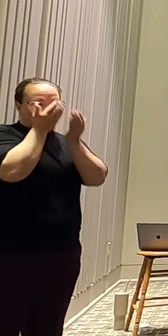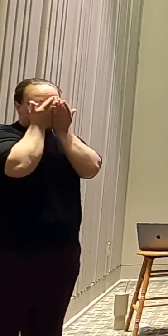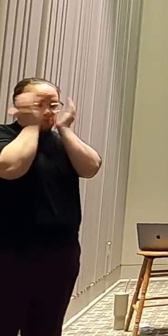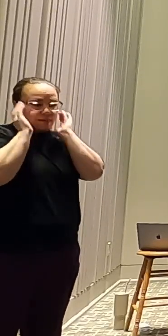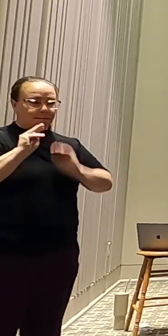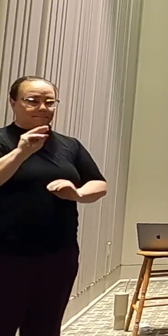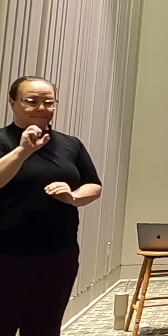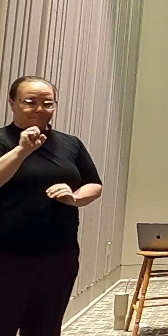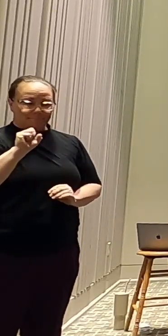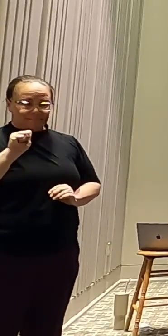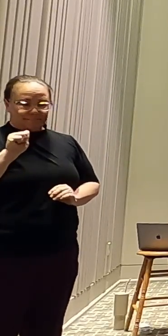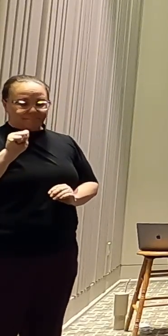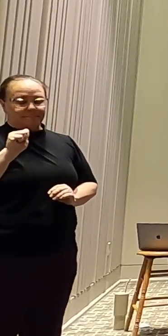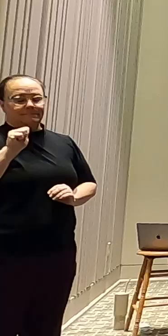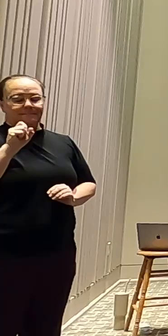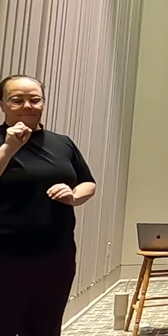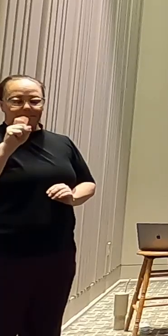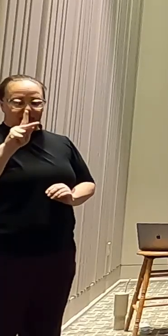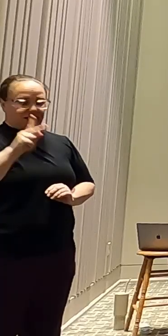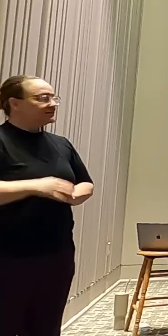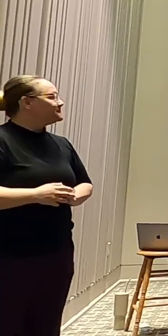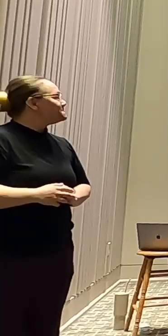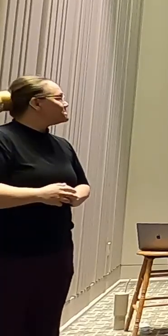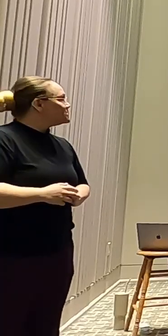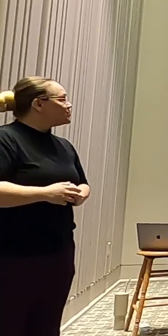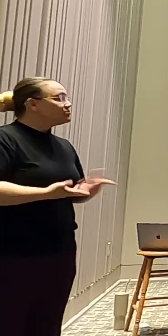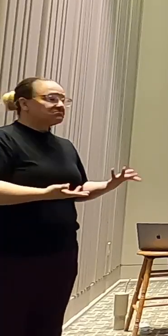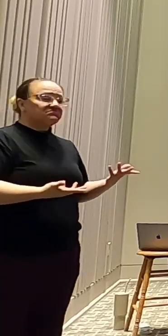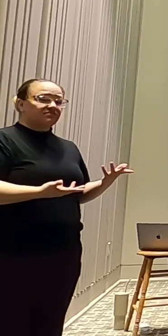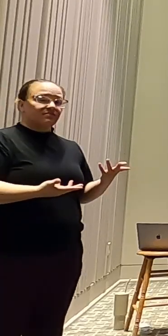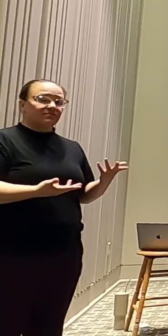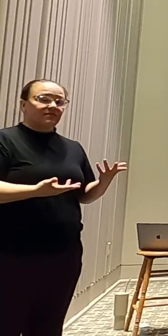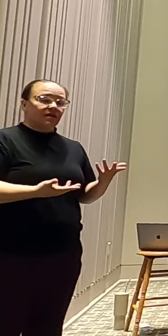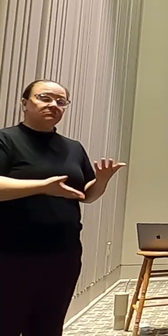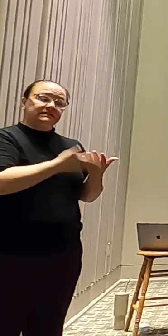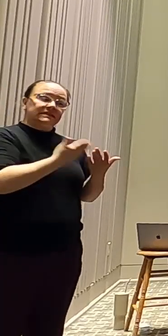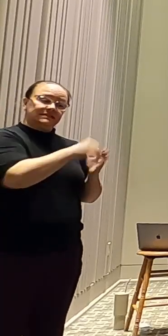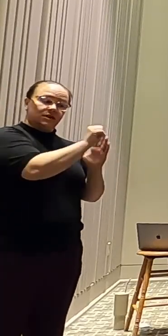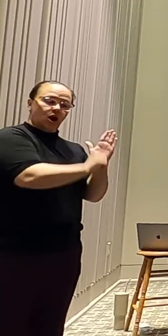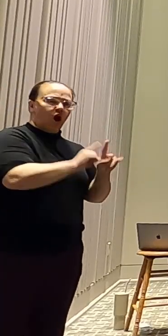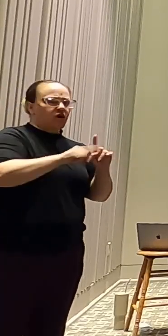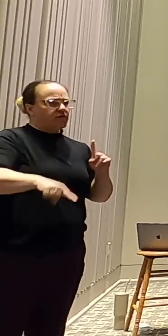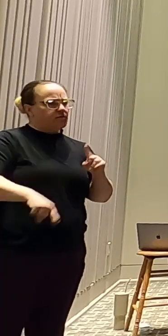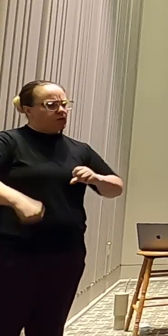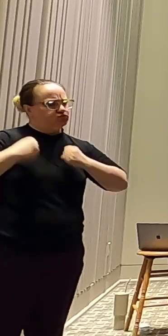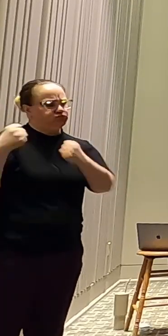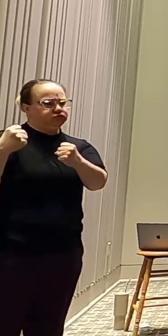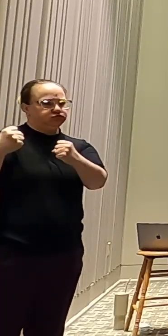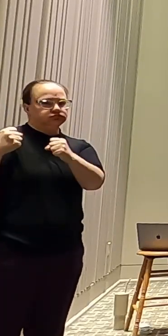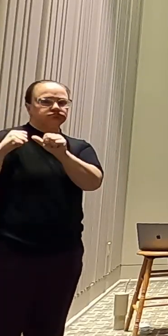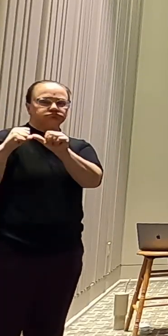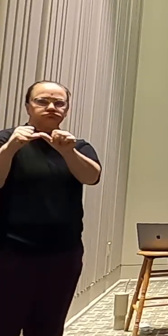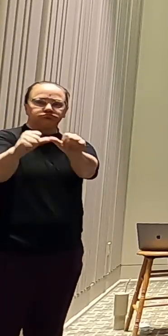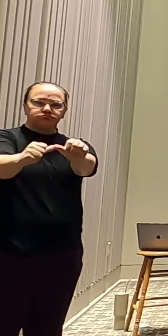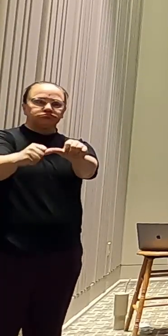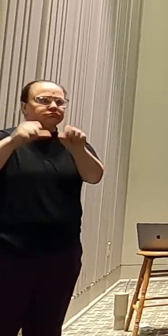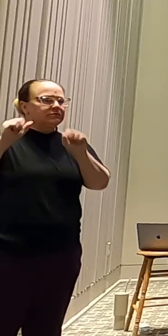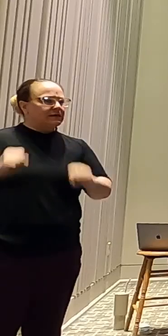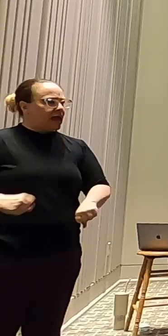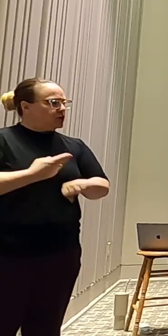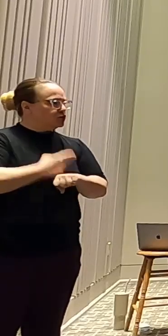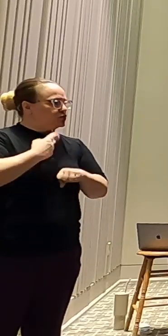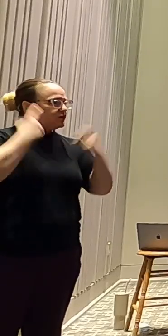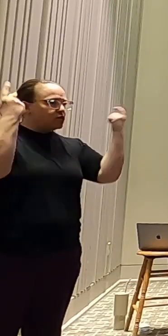easy to carve, red cedar is incredibly durable. So it's capable of withstanding the rigors of being used in